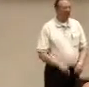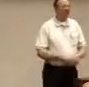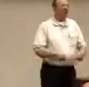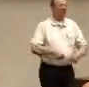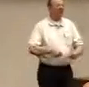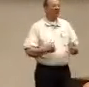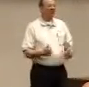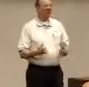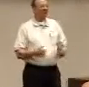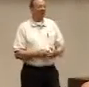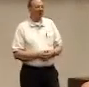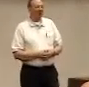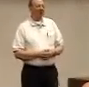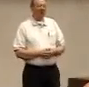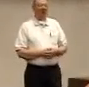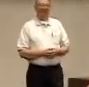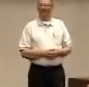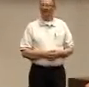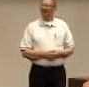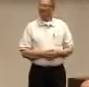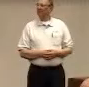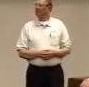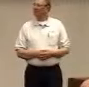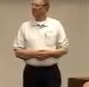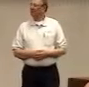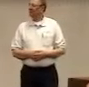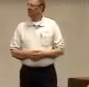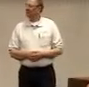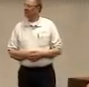slipped them on, but that's besides the point.